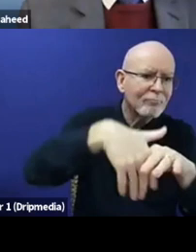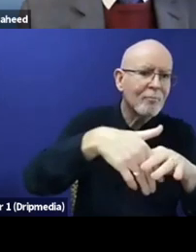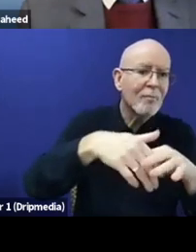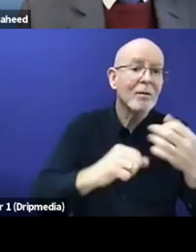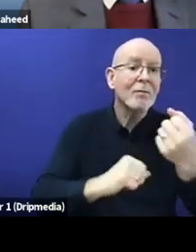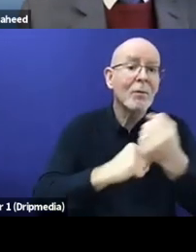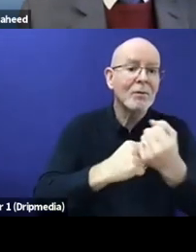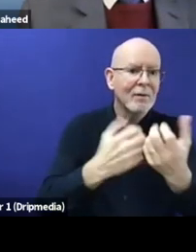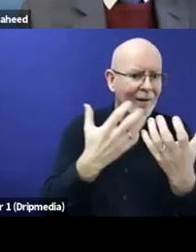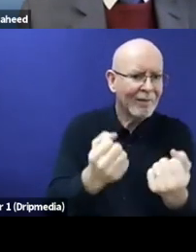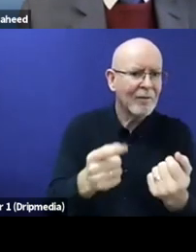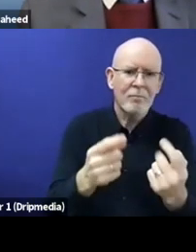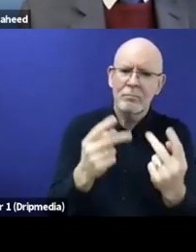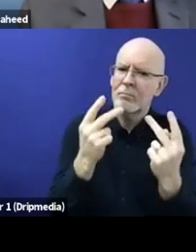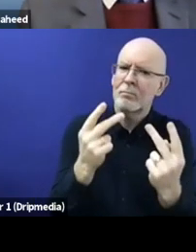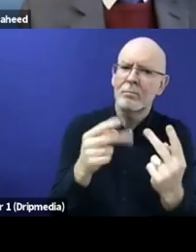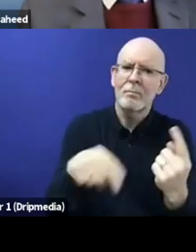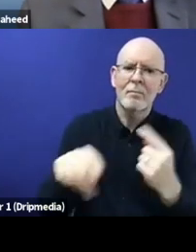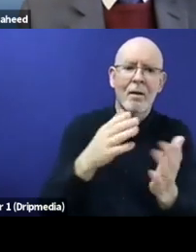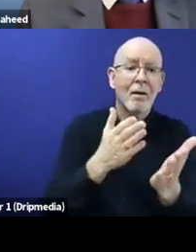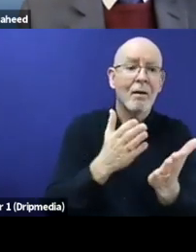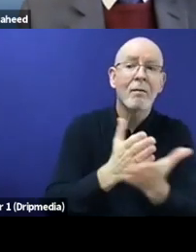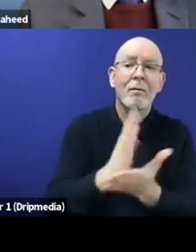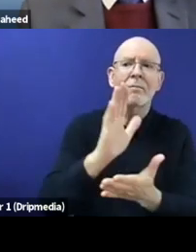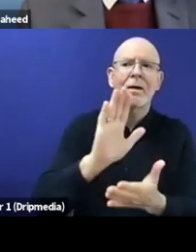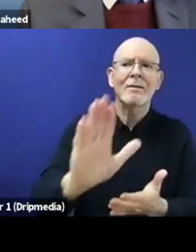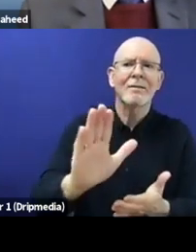Okay, thank you, Geoff, again. I think